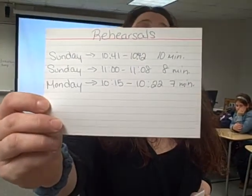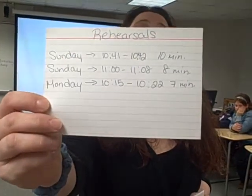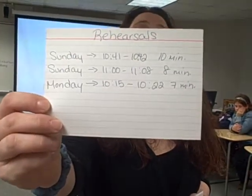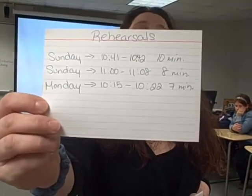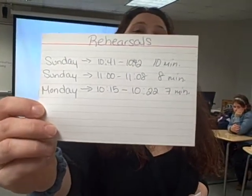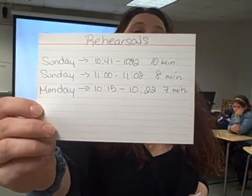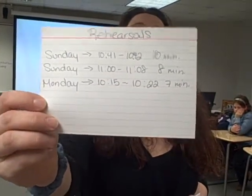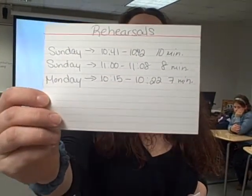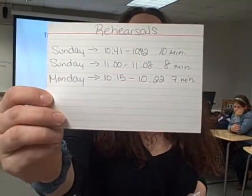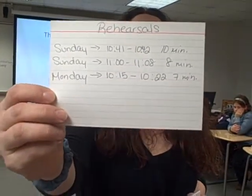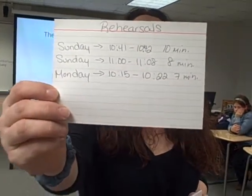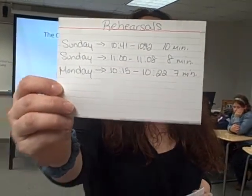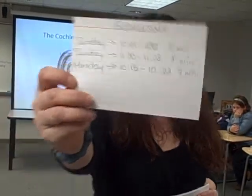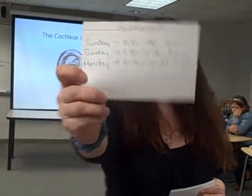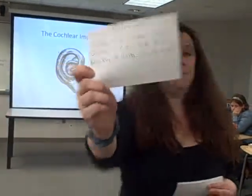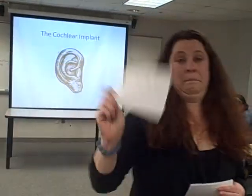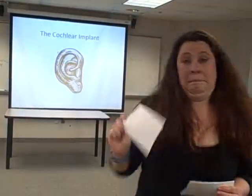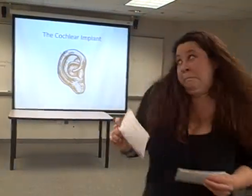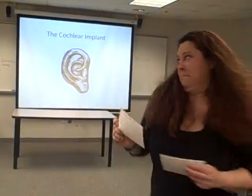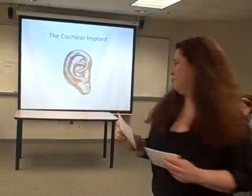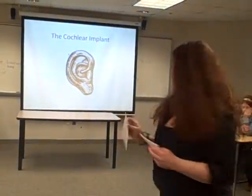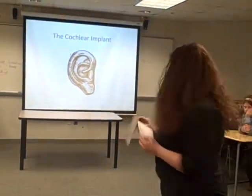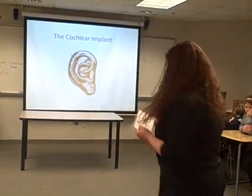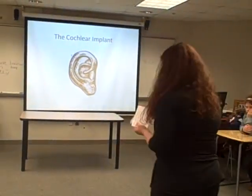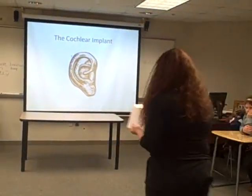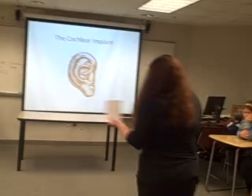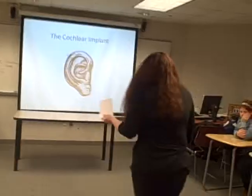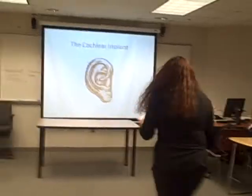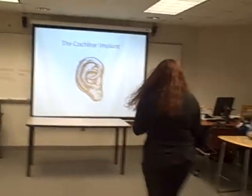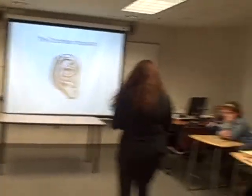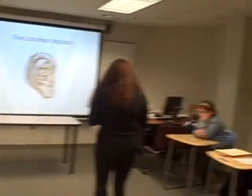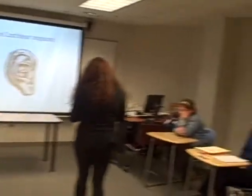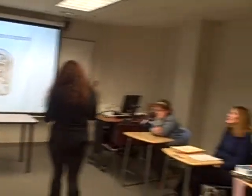here are my rehearsal times for the speech.